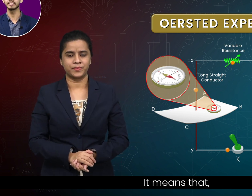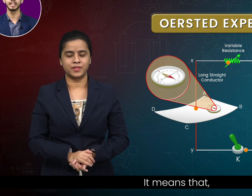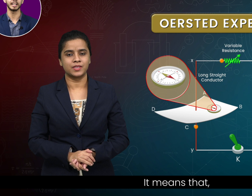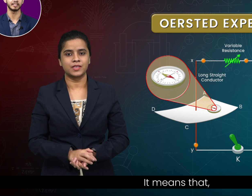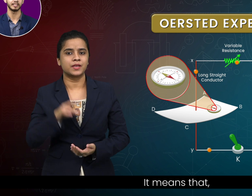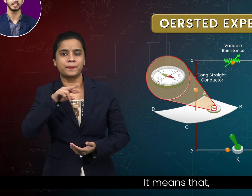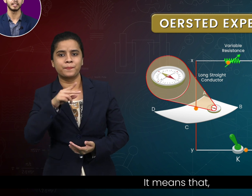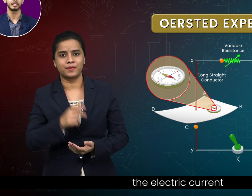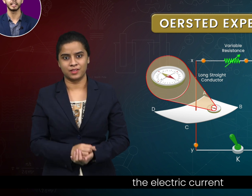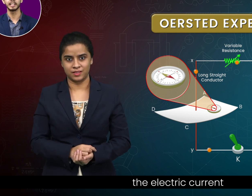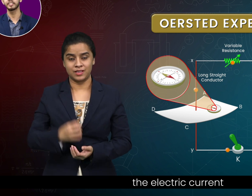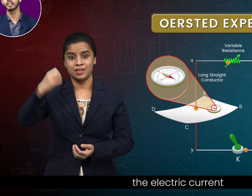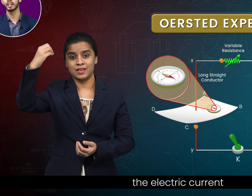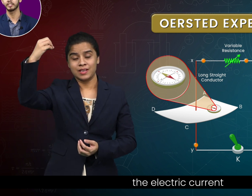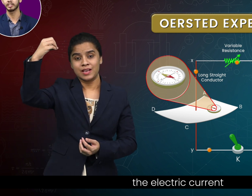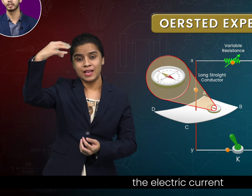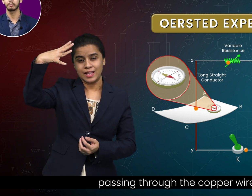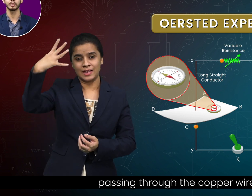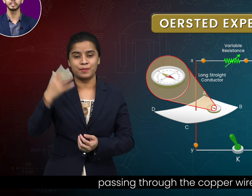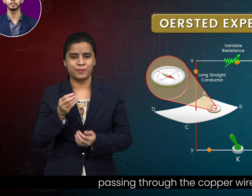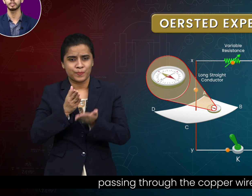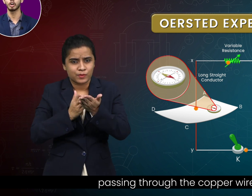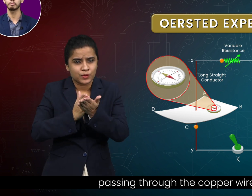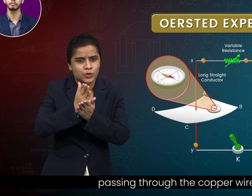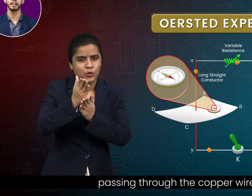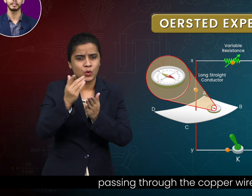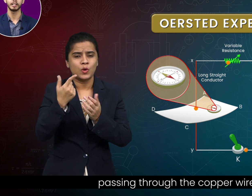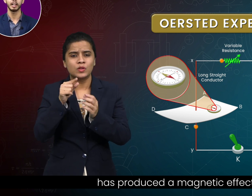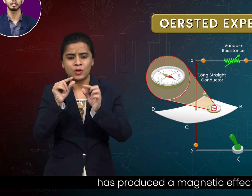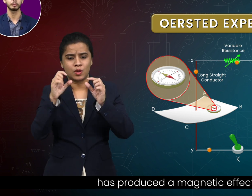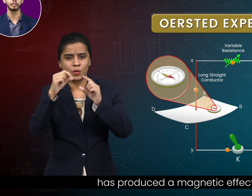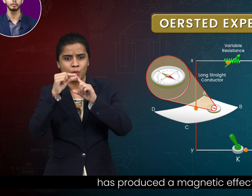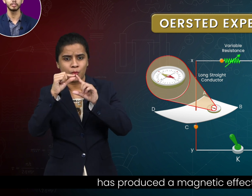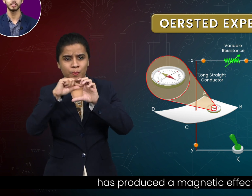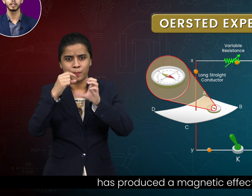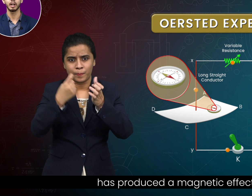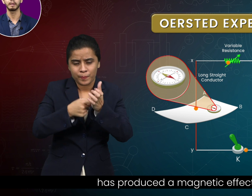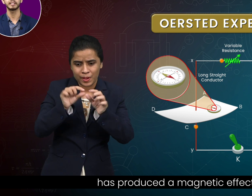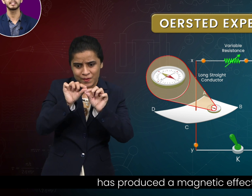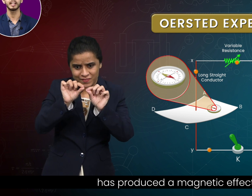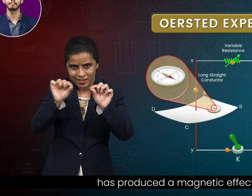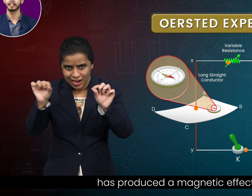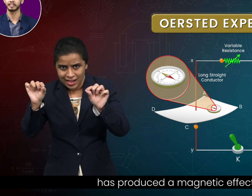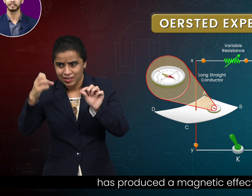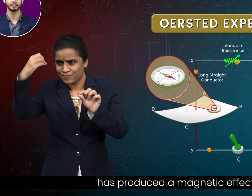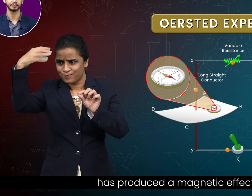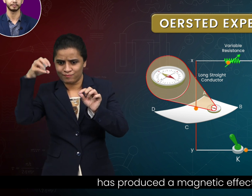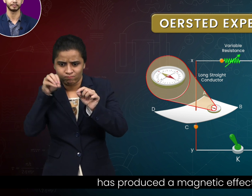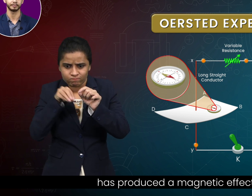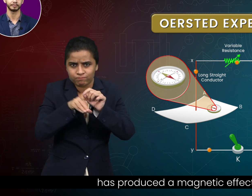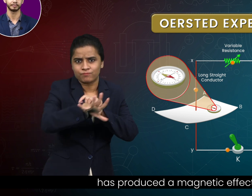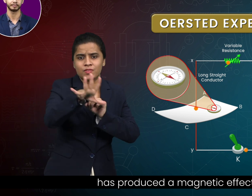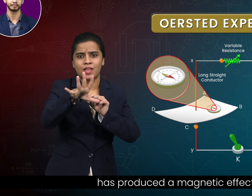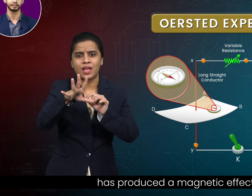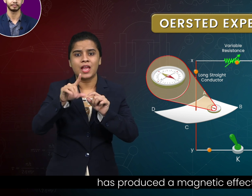It means that the electric current passing through the copper wire has produced a magnetic effect.